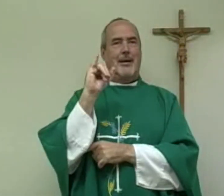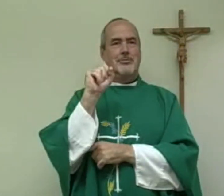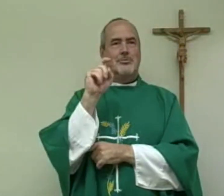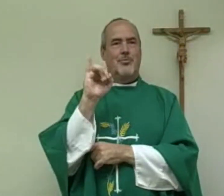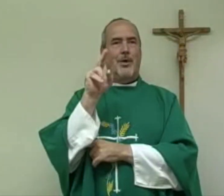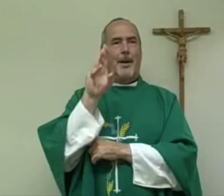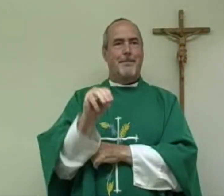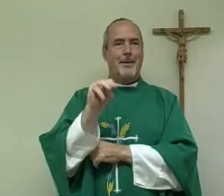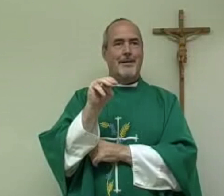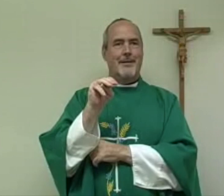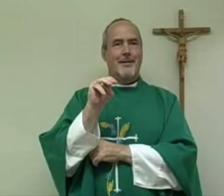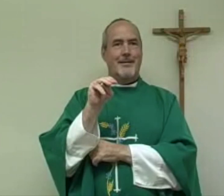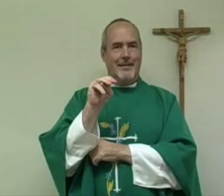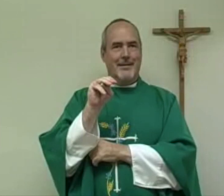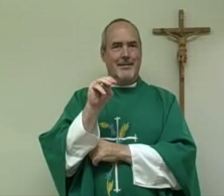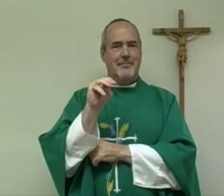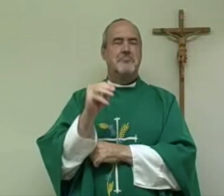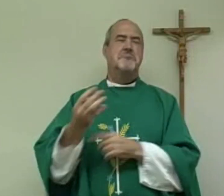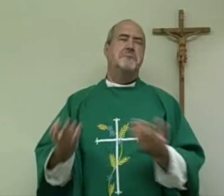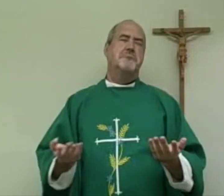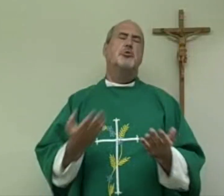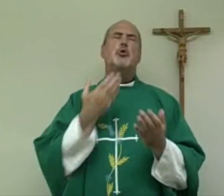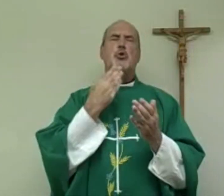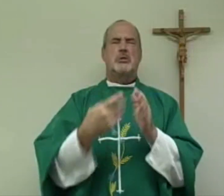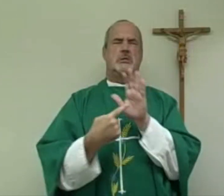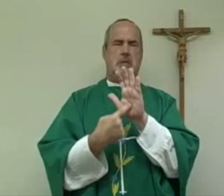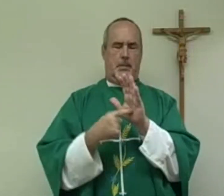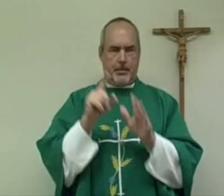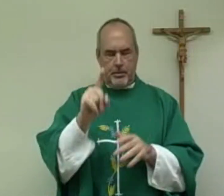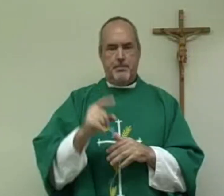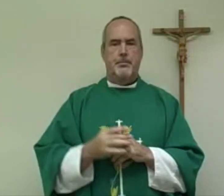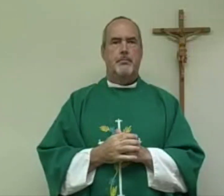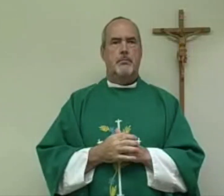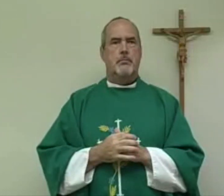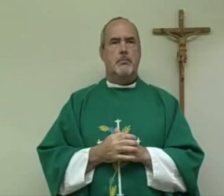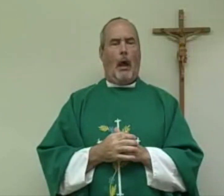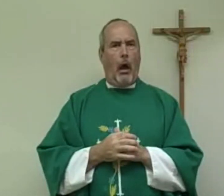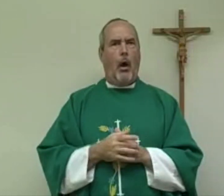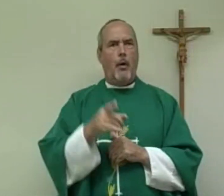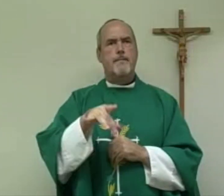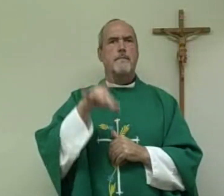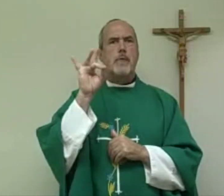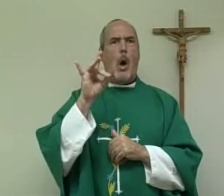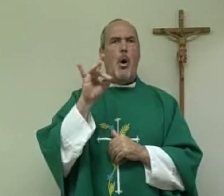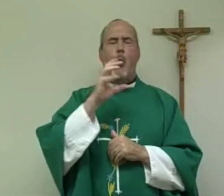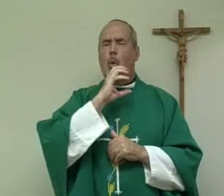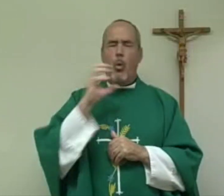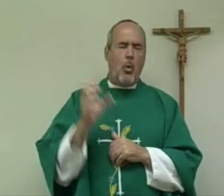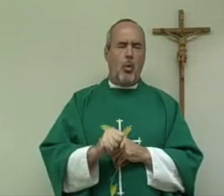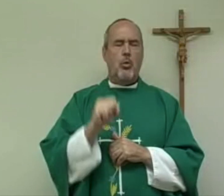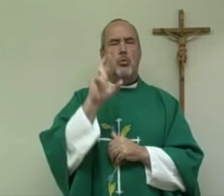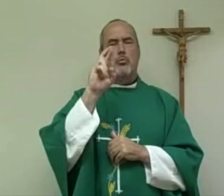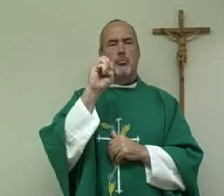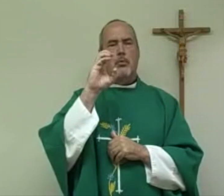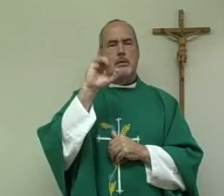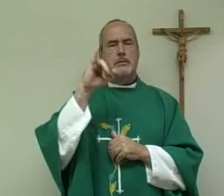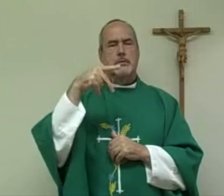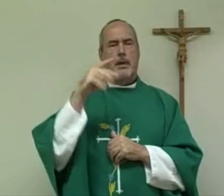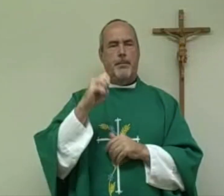people, and it was passed down, and that is kind of the magisterium. Let me give you a simple example here. Let's say you found an